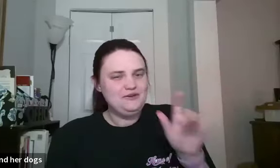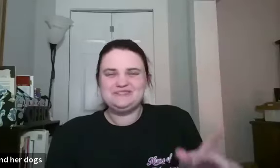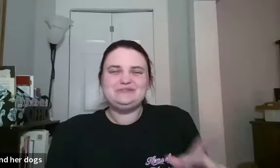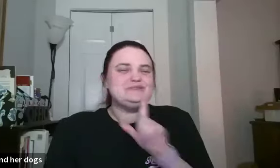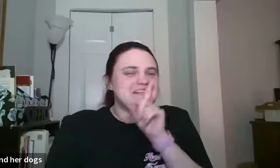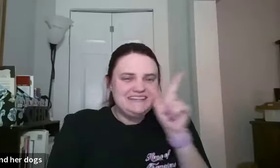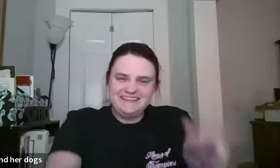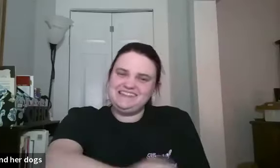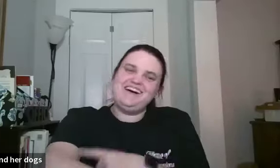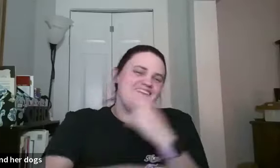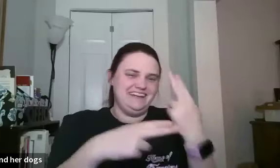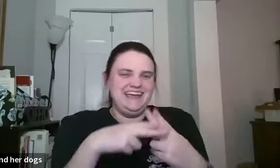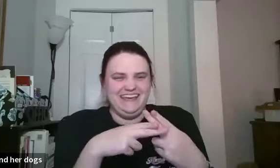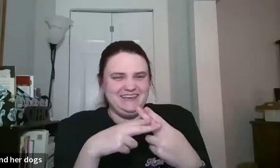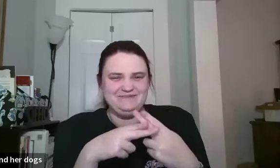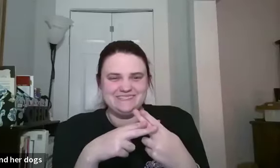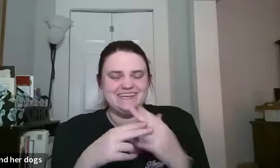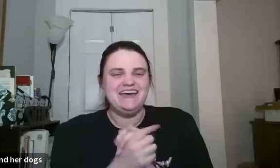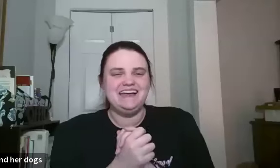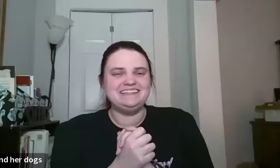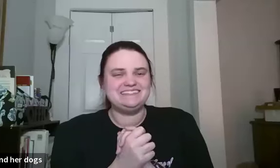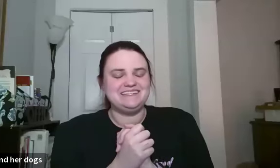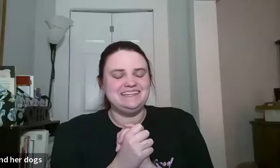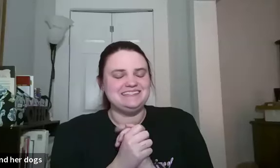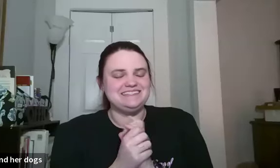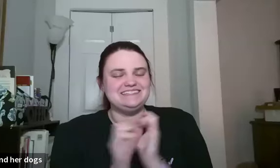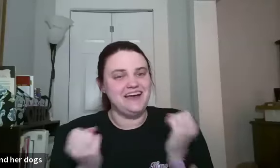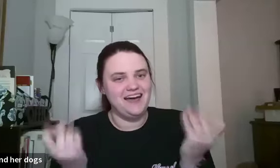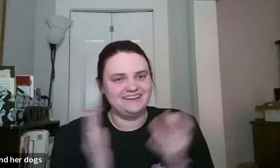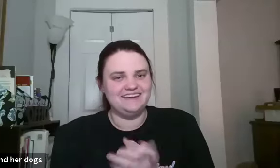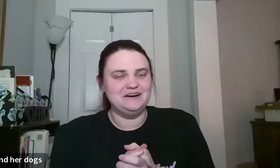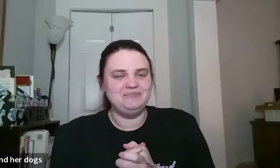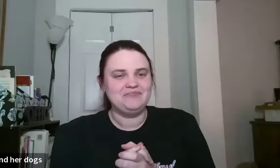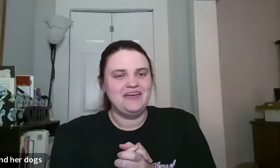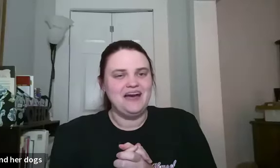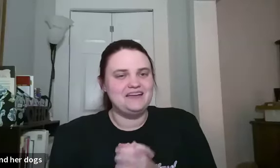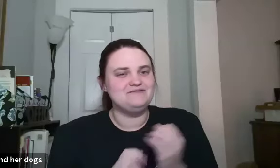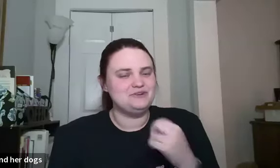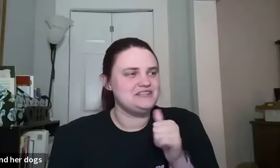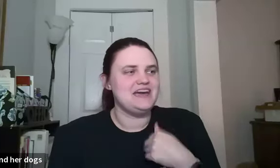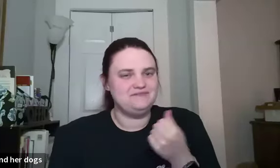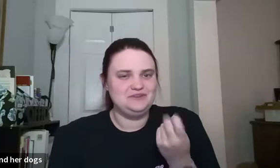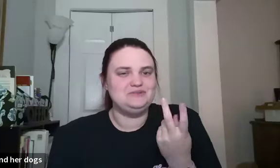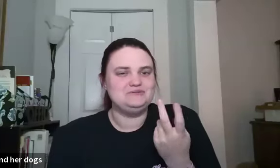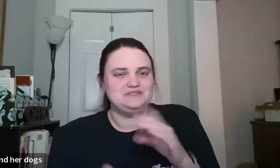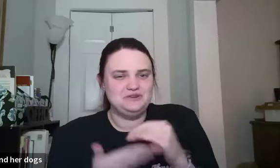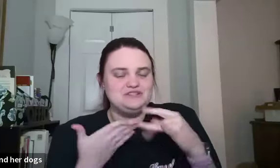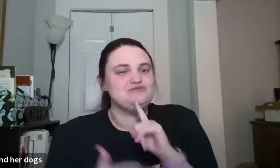those really long names? It's a lot. And I unfortunately had a few students who